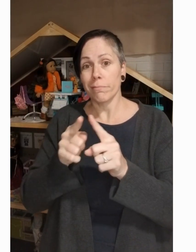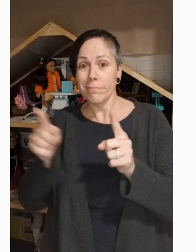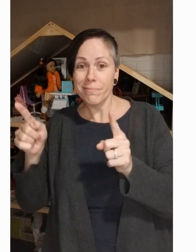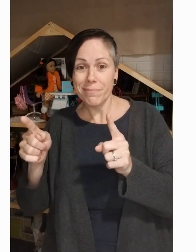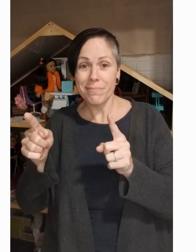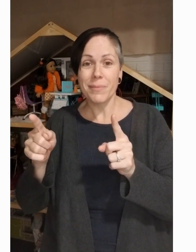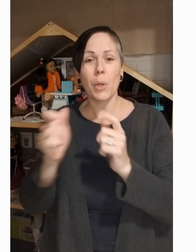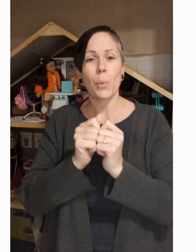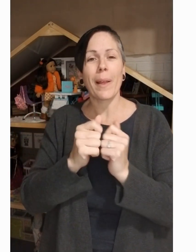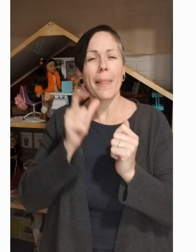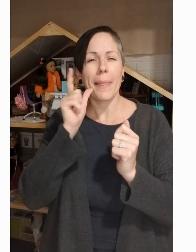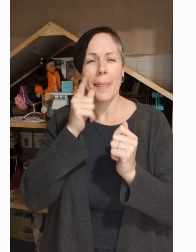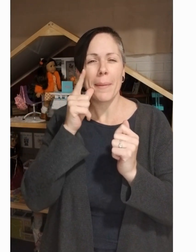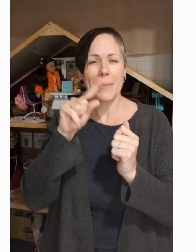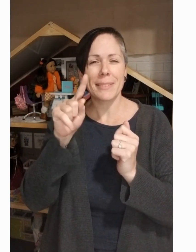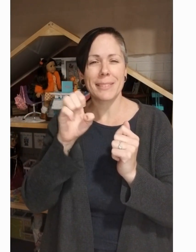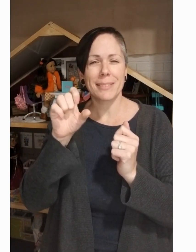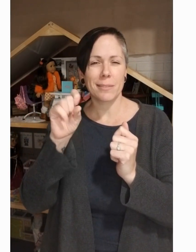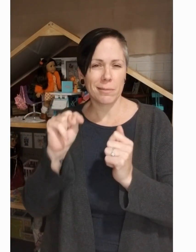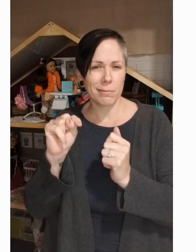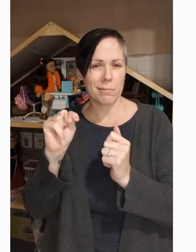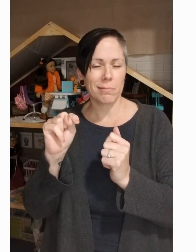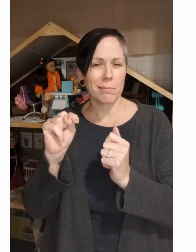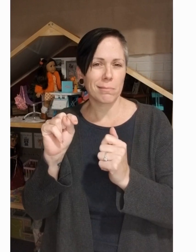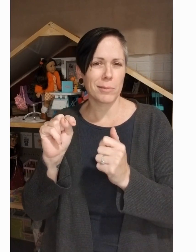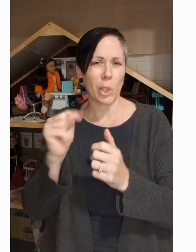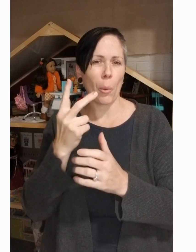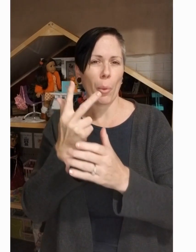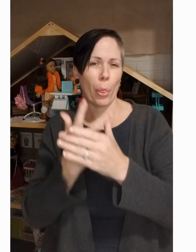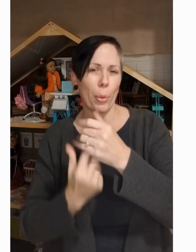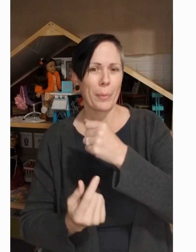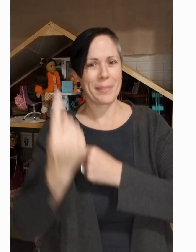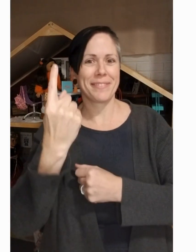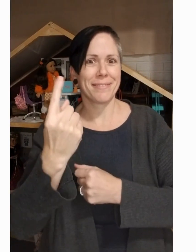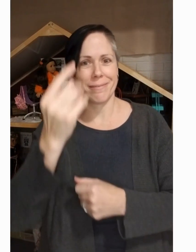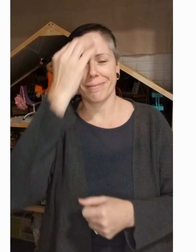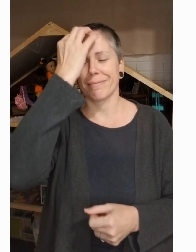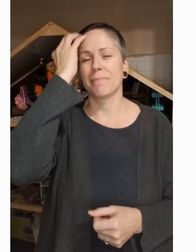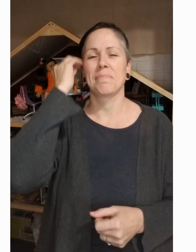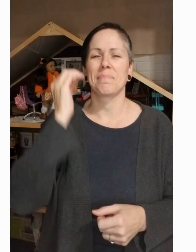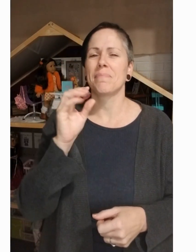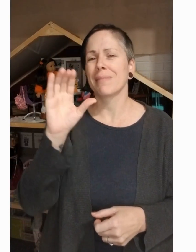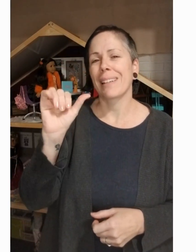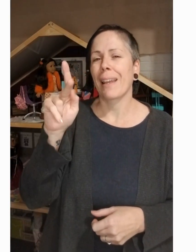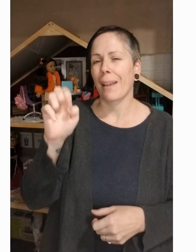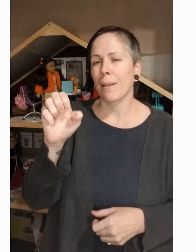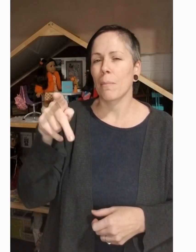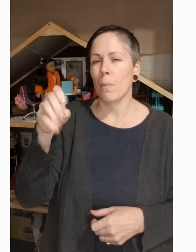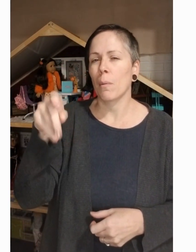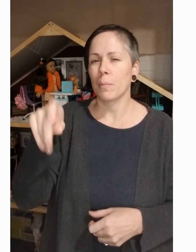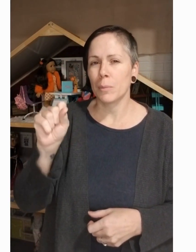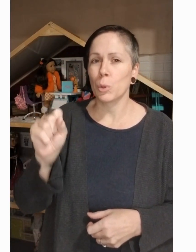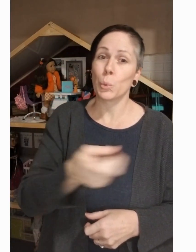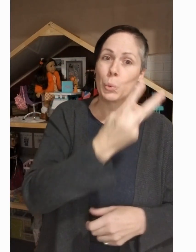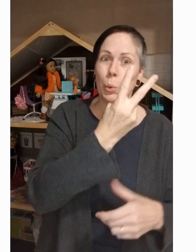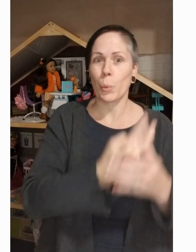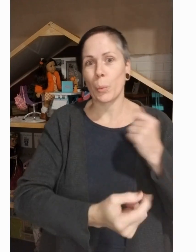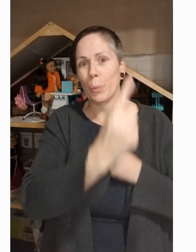really that was a 3-in-1. And the cake pops were a 2-in-1, but I'm just counting them as, cake pops 1, green beans